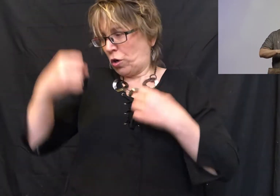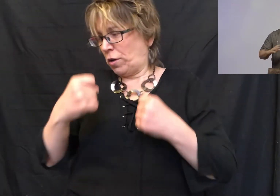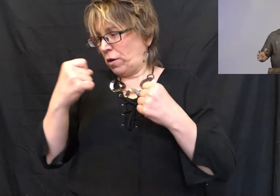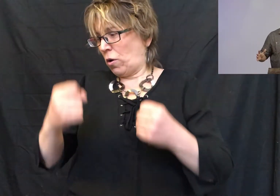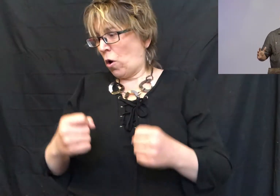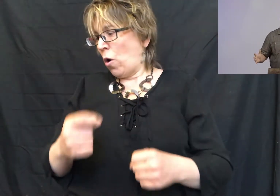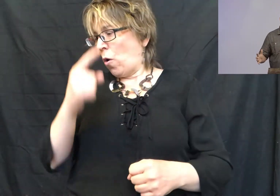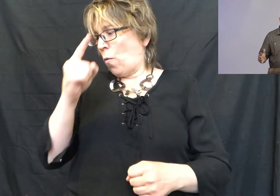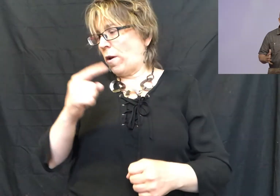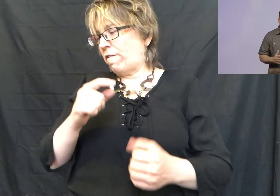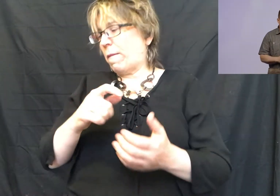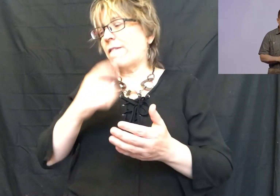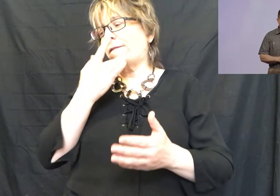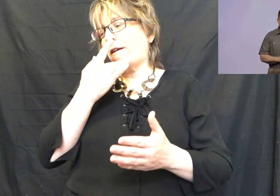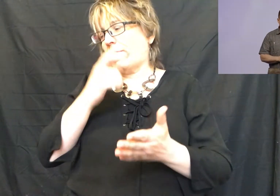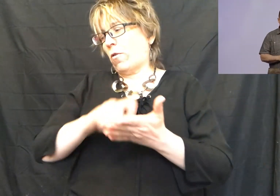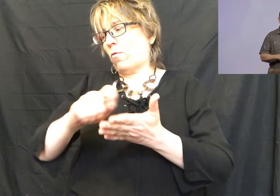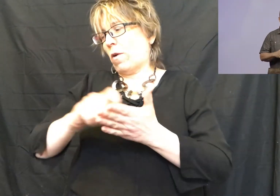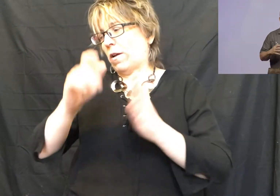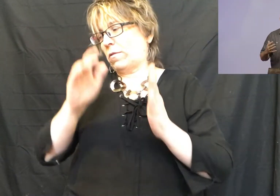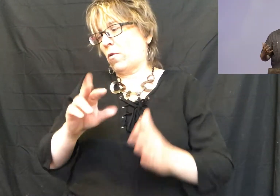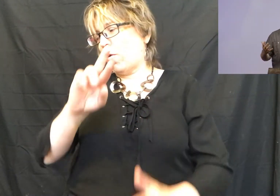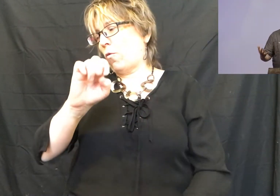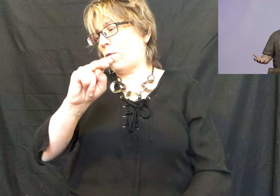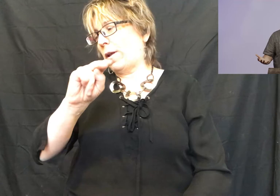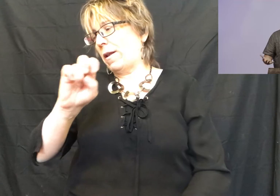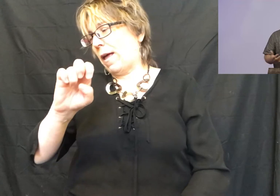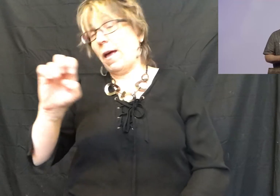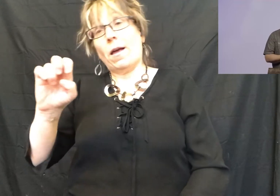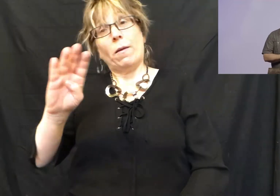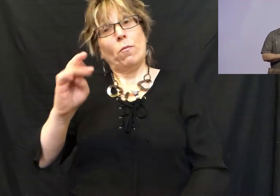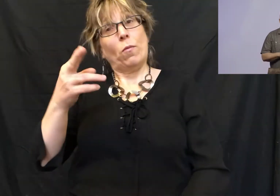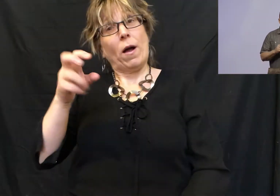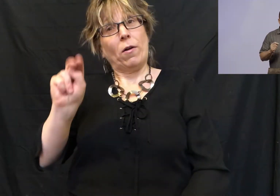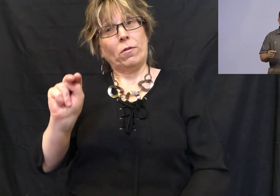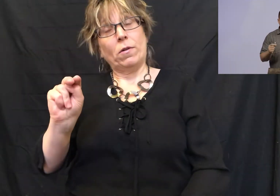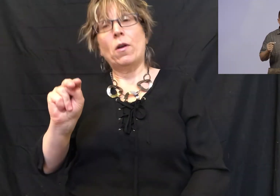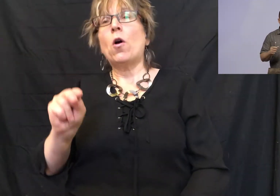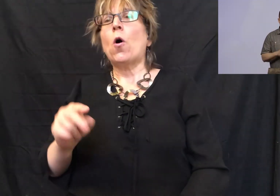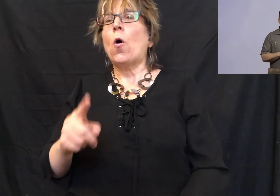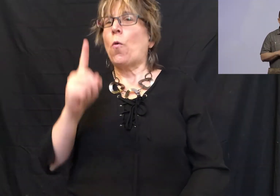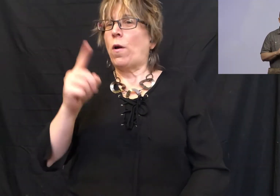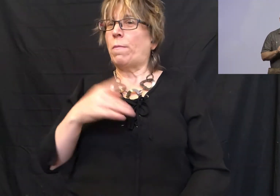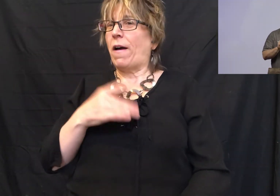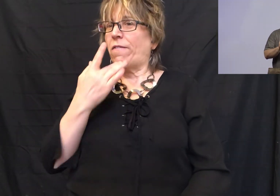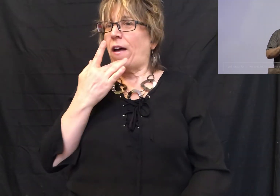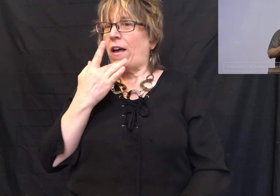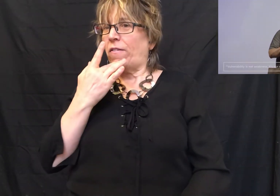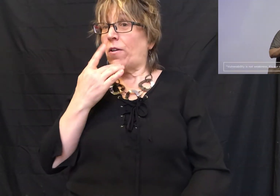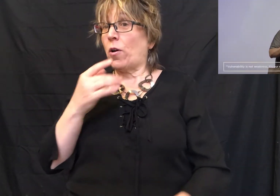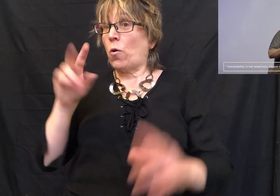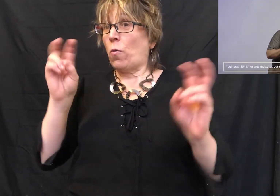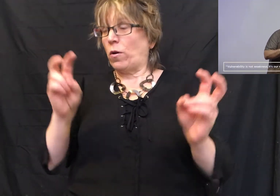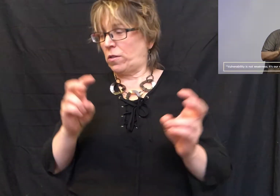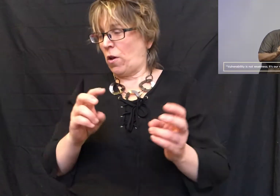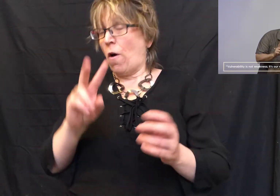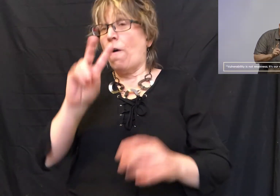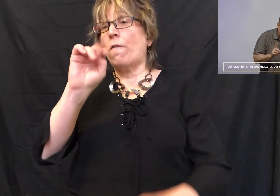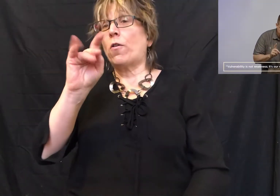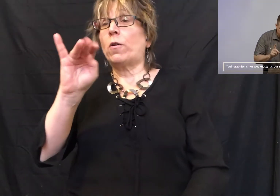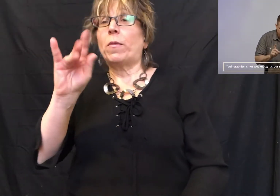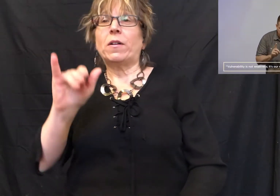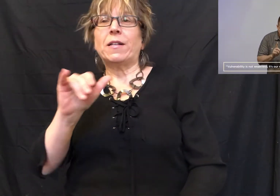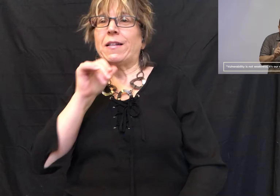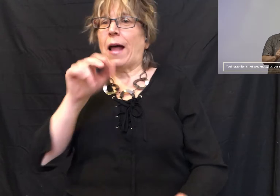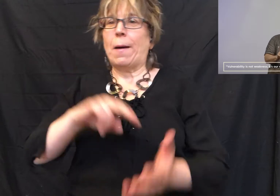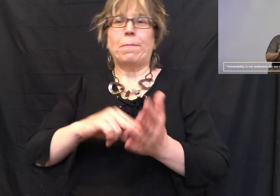she's a phenomenal author, and she's written incredible books. One of my favorite quotes from her is this: vulnerability is not